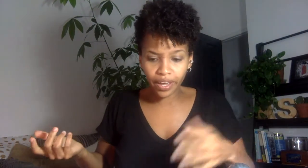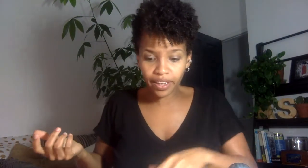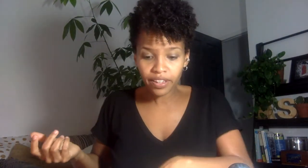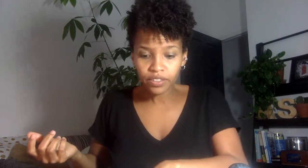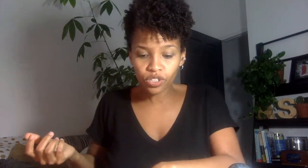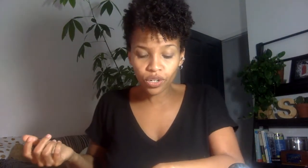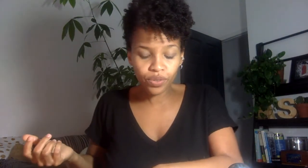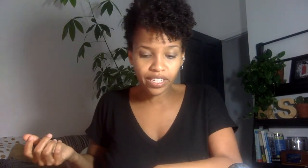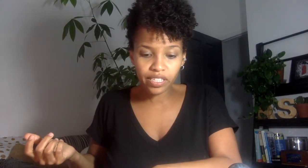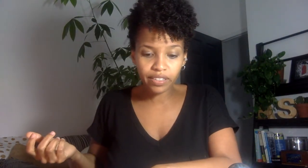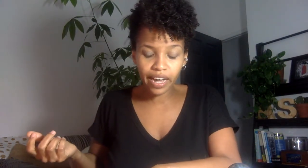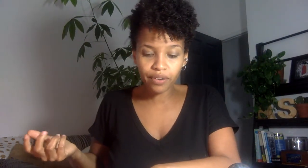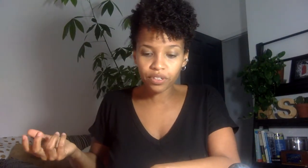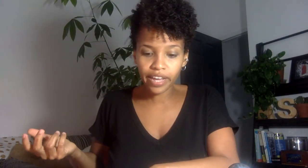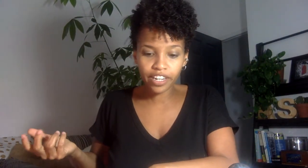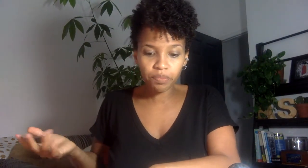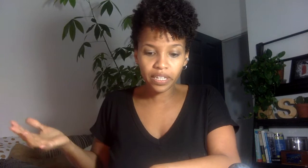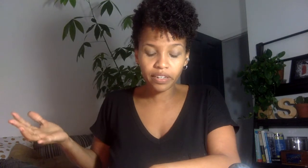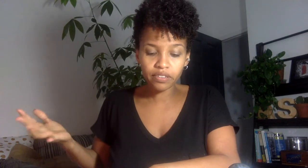okay, so that could be it.